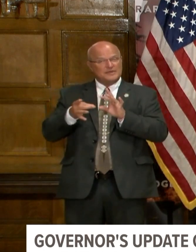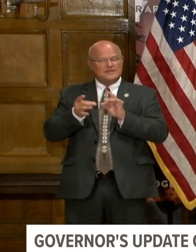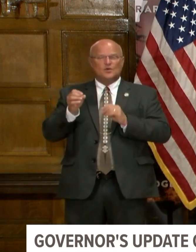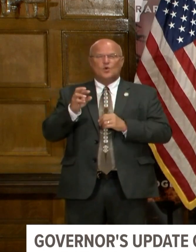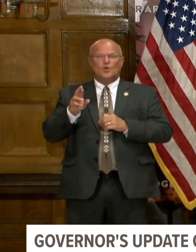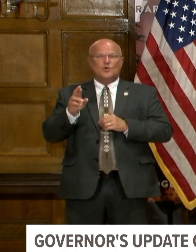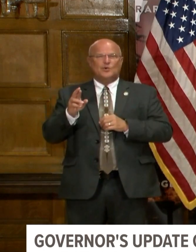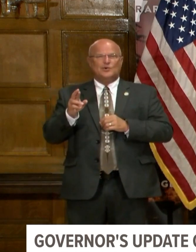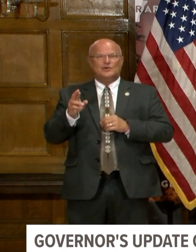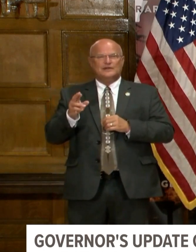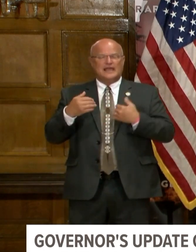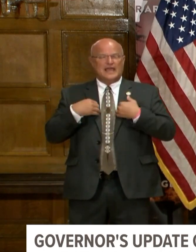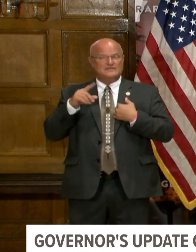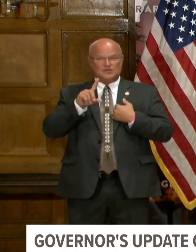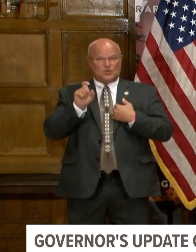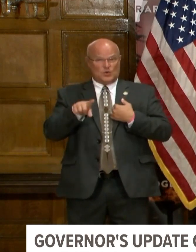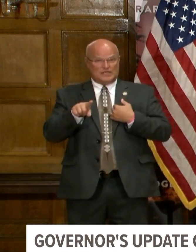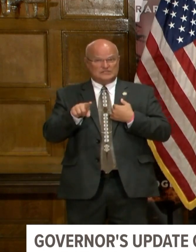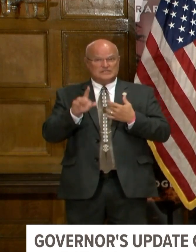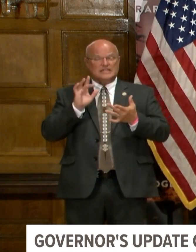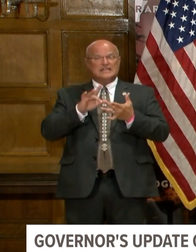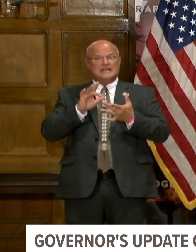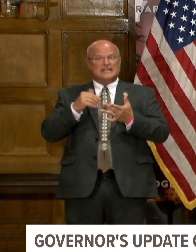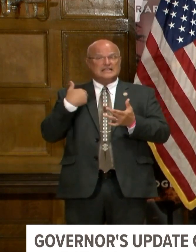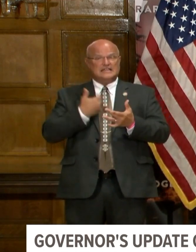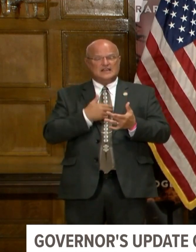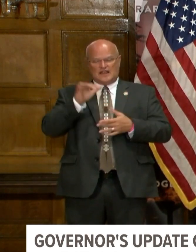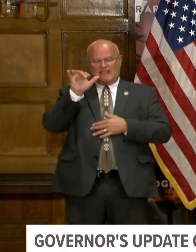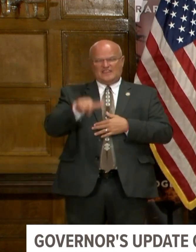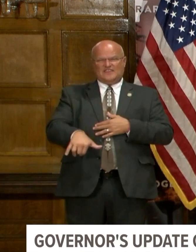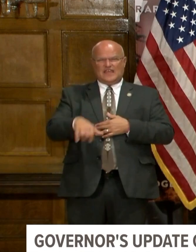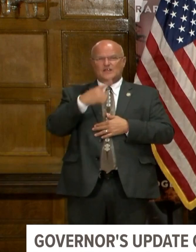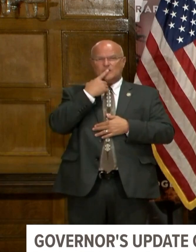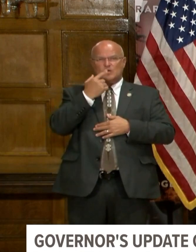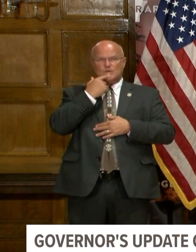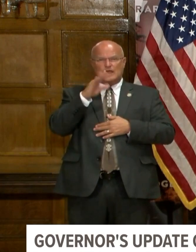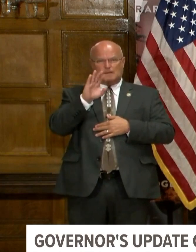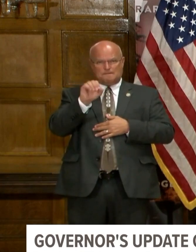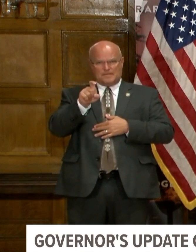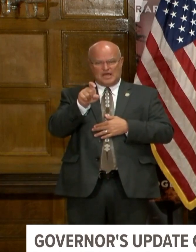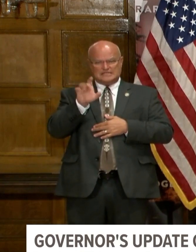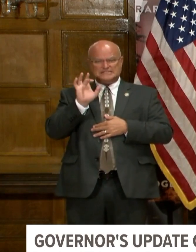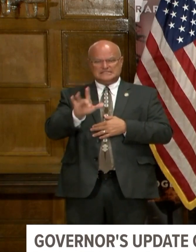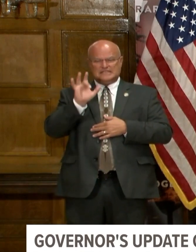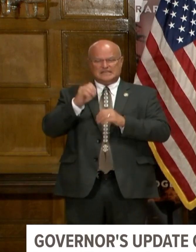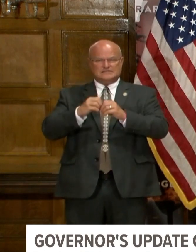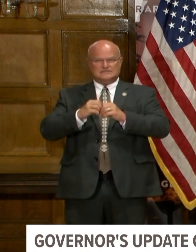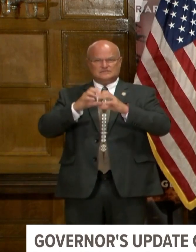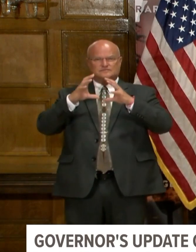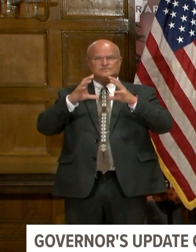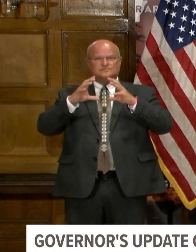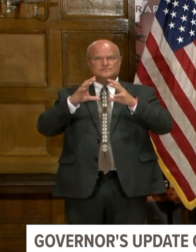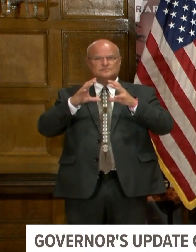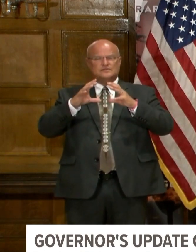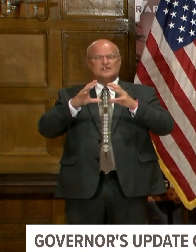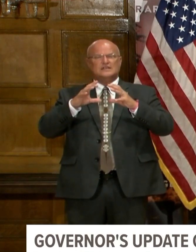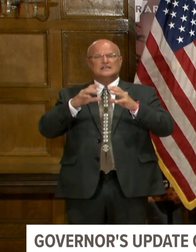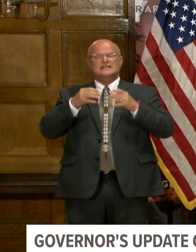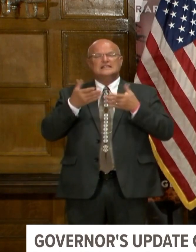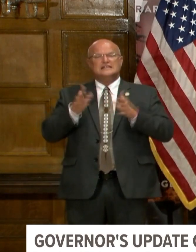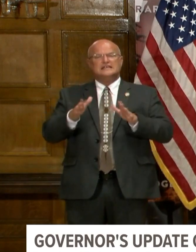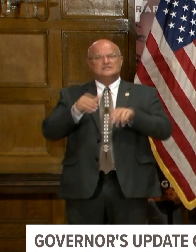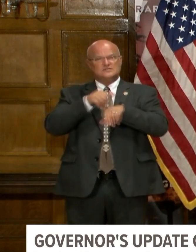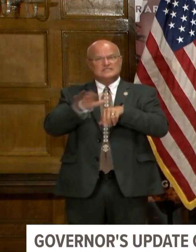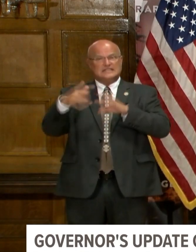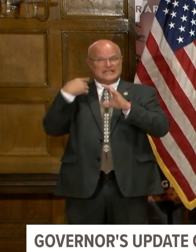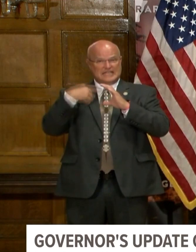or have a question, contact us here. That is the box. That red box, when you click on it, there'll be a pop-up that lets